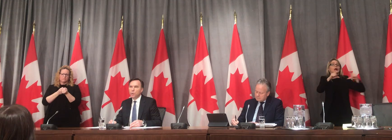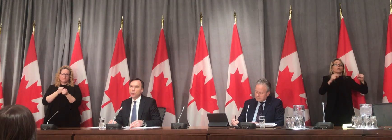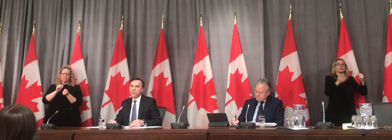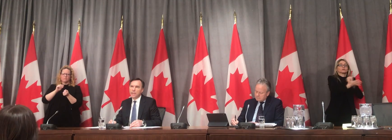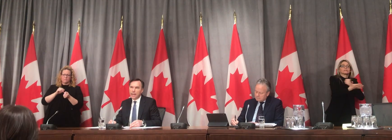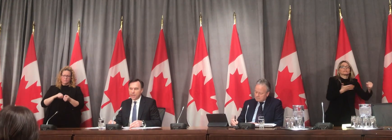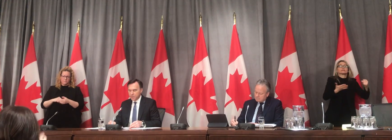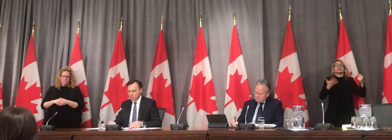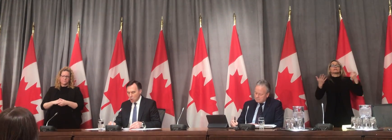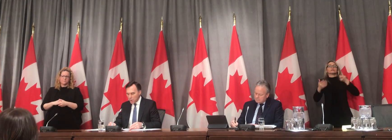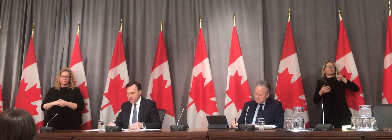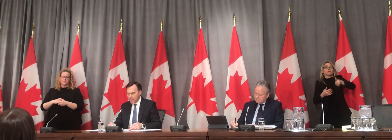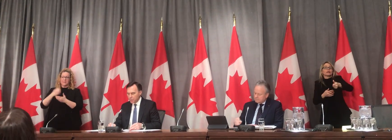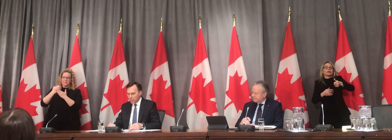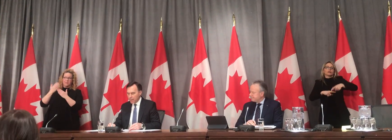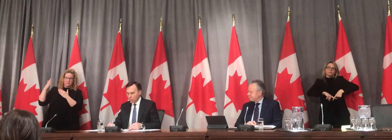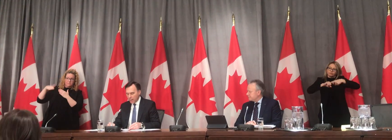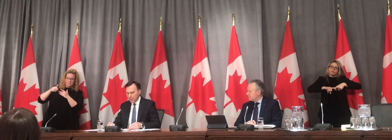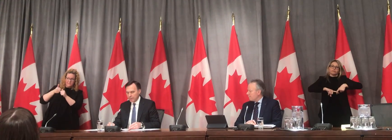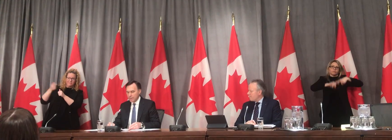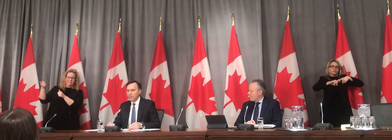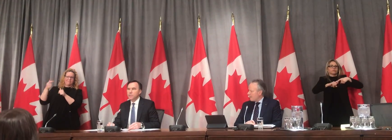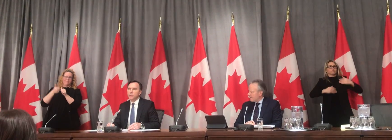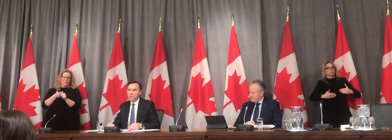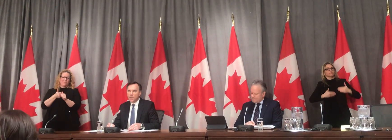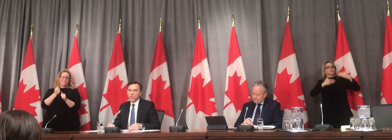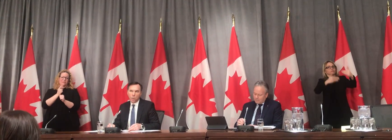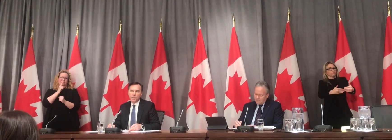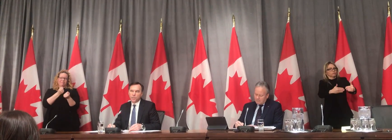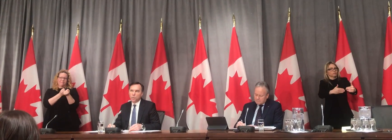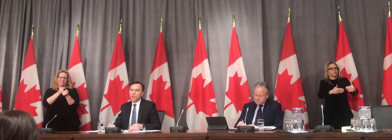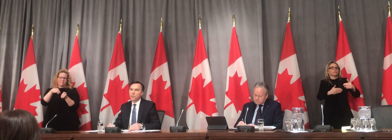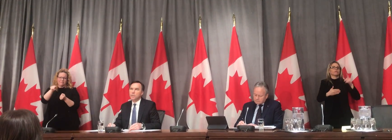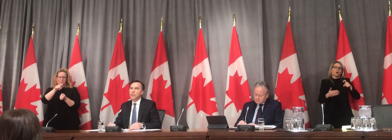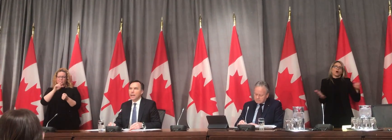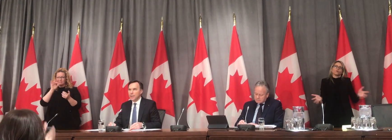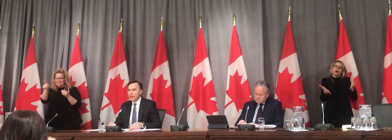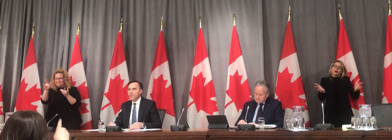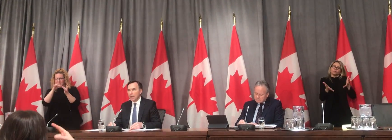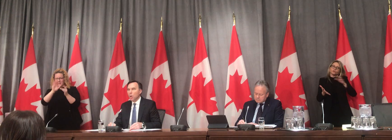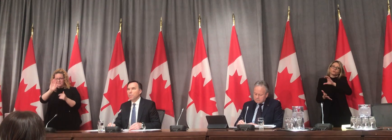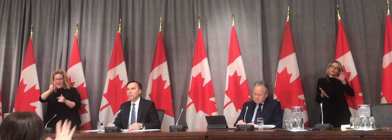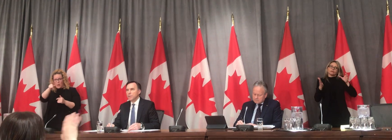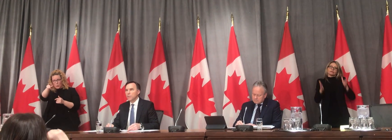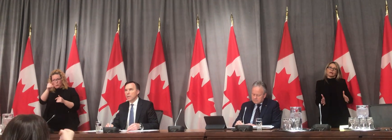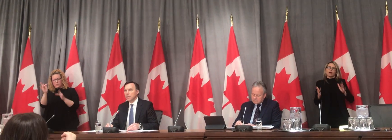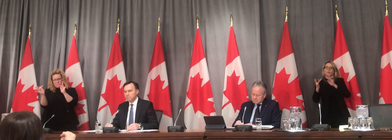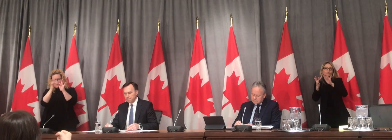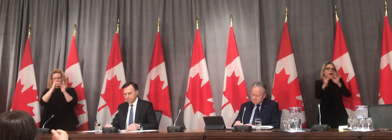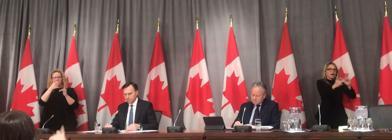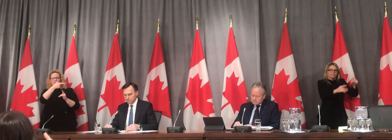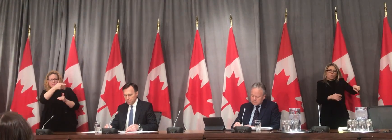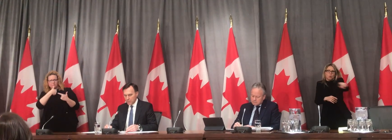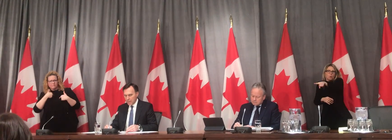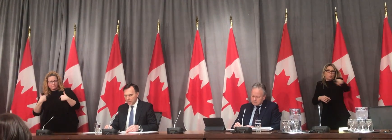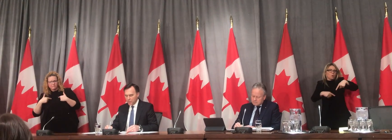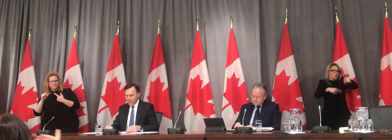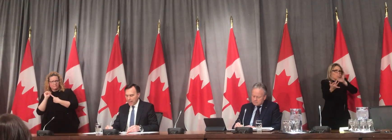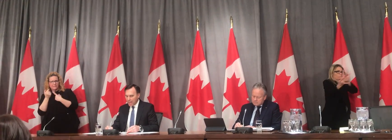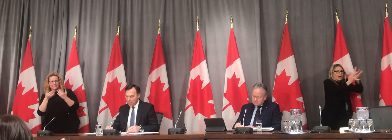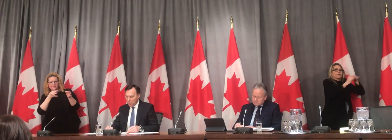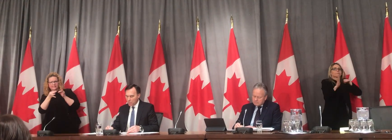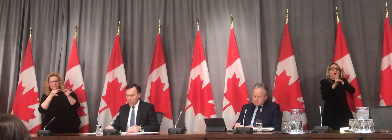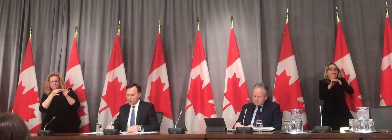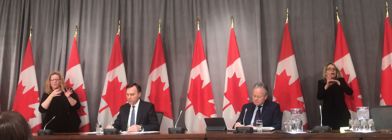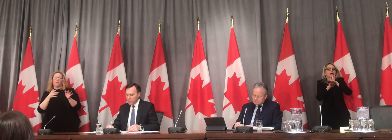I encourage Canadians to contact your bank directly to discuss your situation and to get the help that you need.